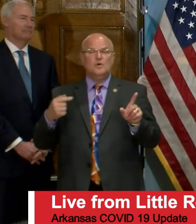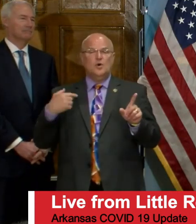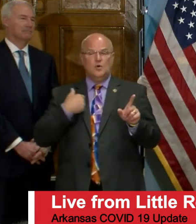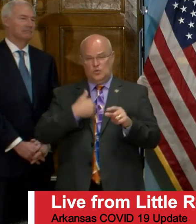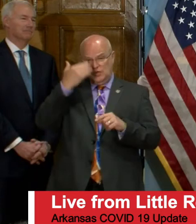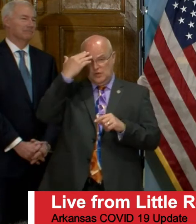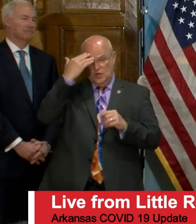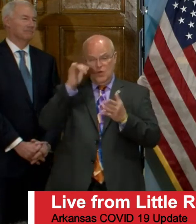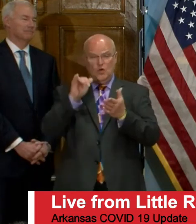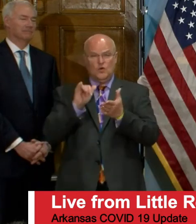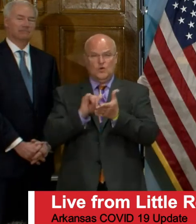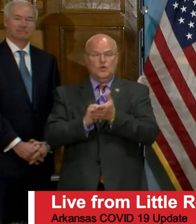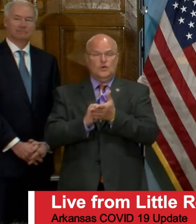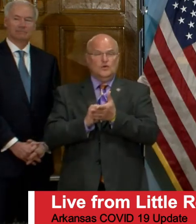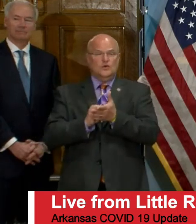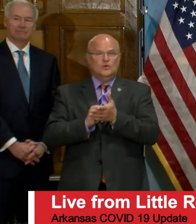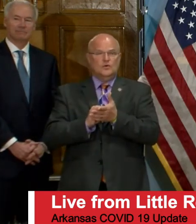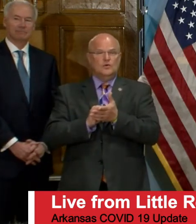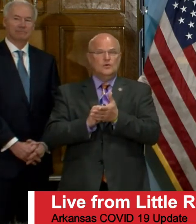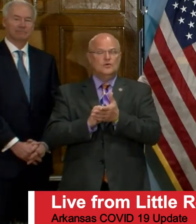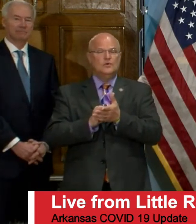we do know that there was